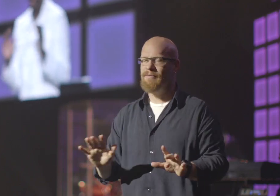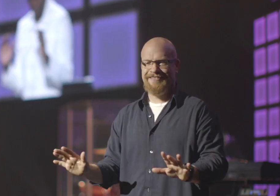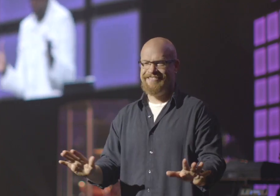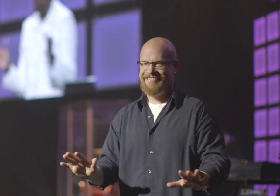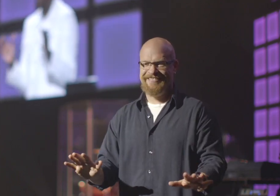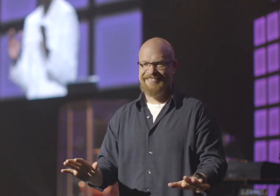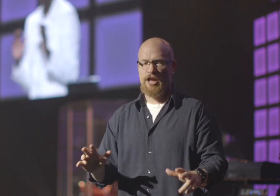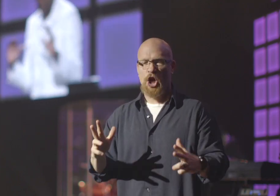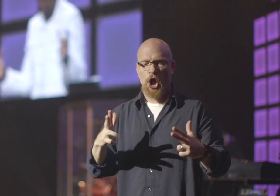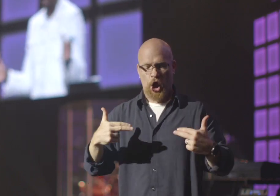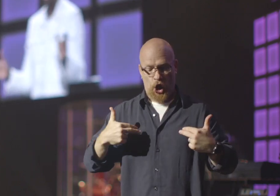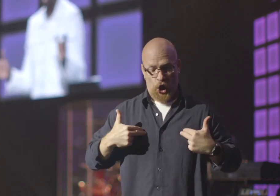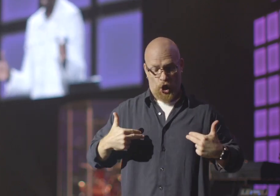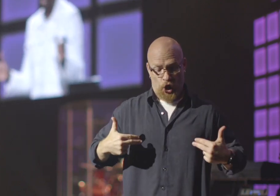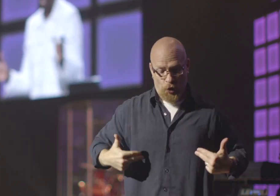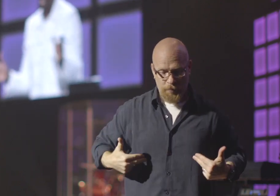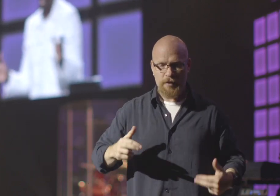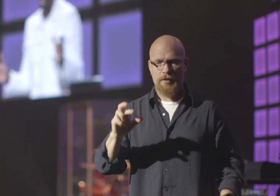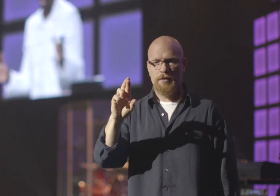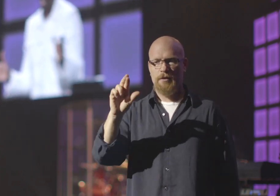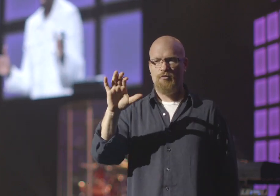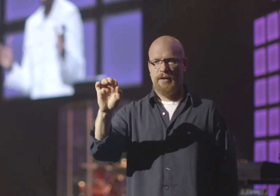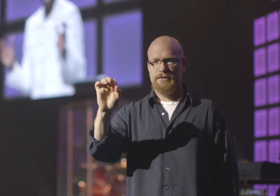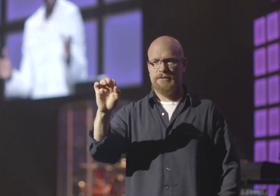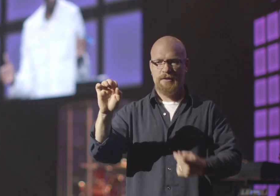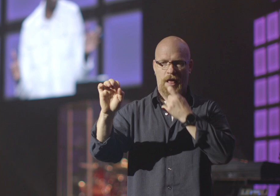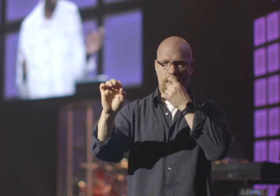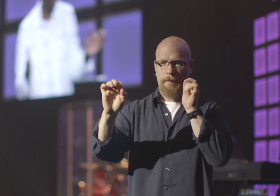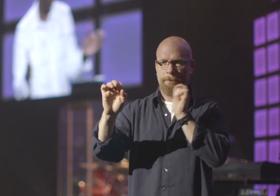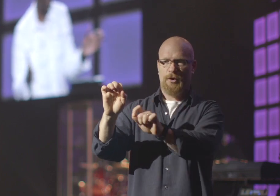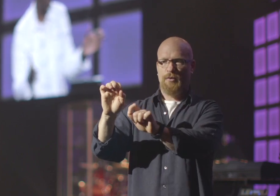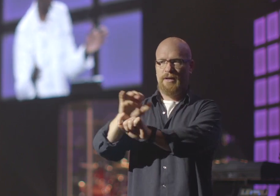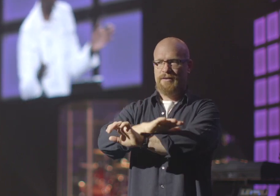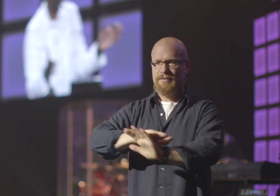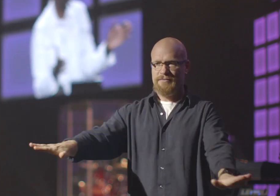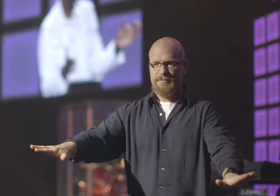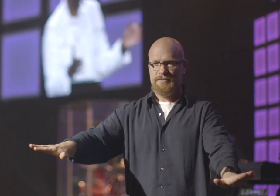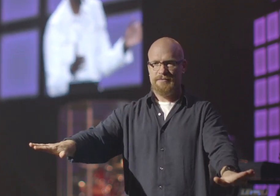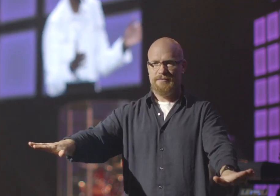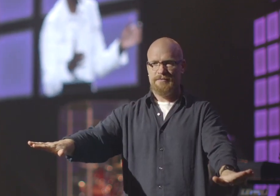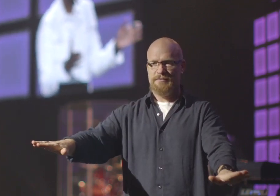the human race. I guarantee you,